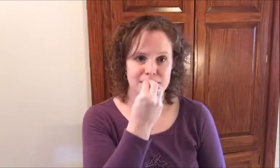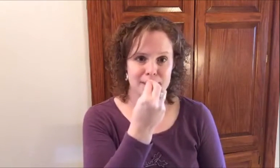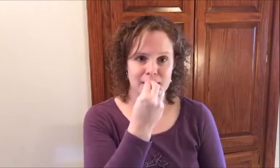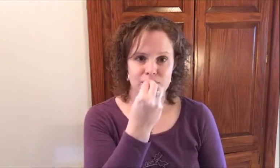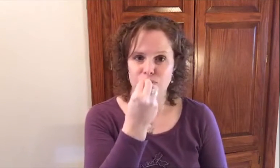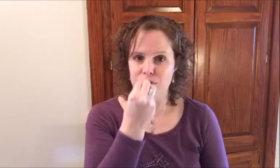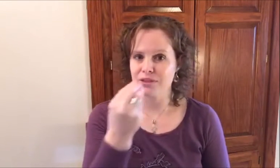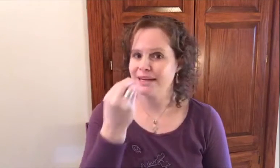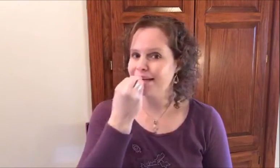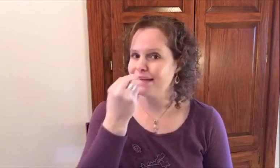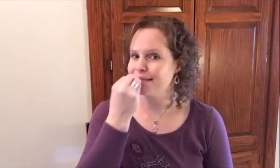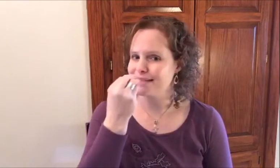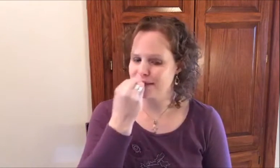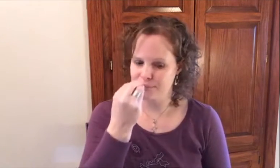them back and forth. Eat.